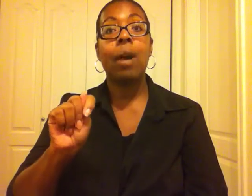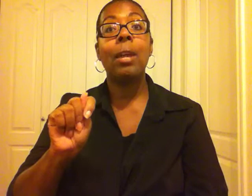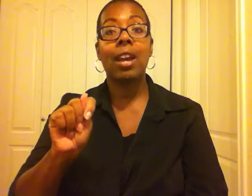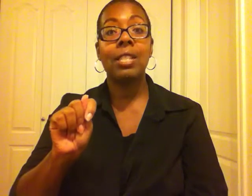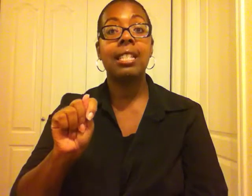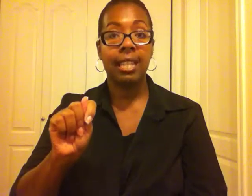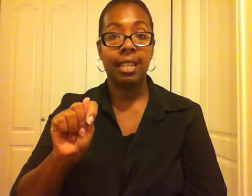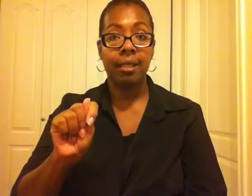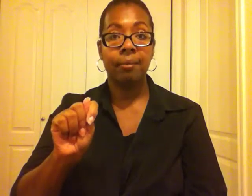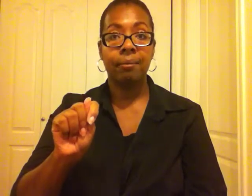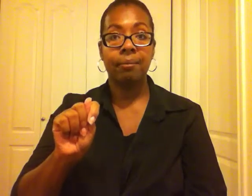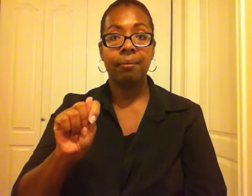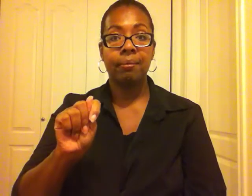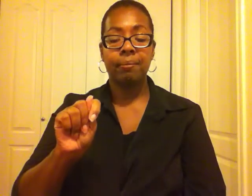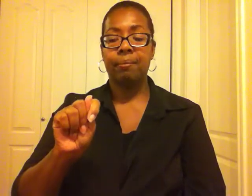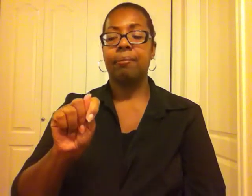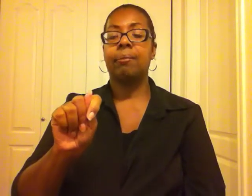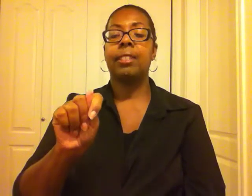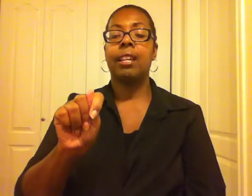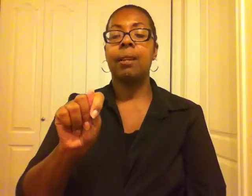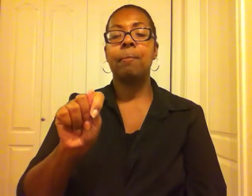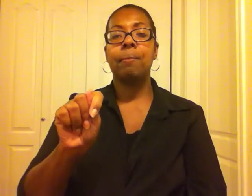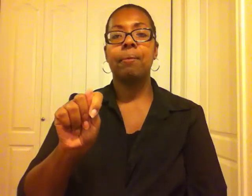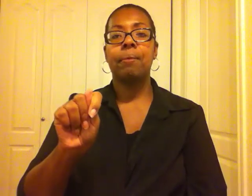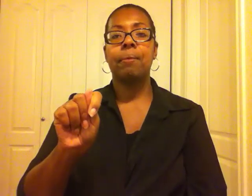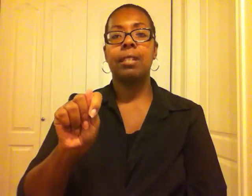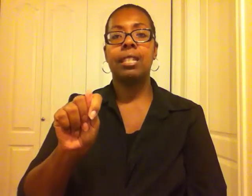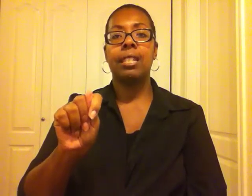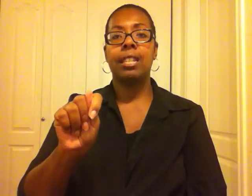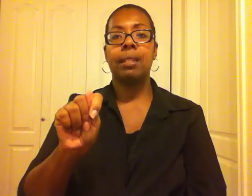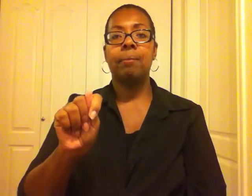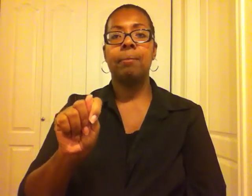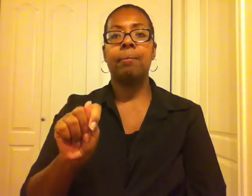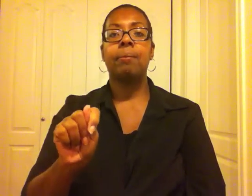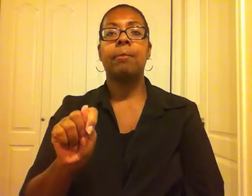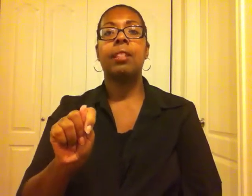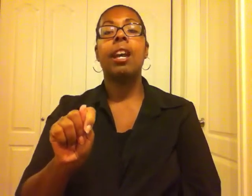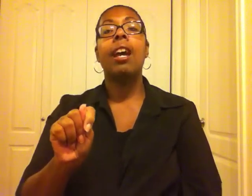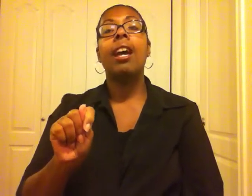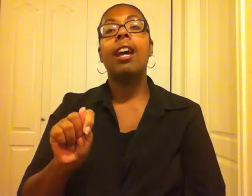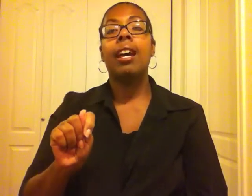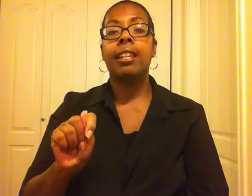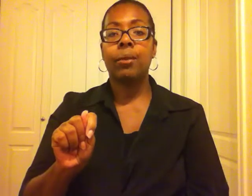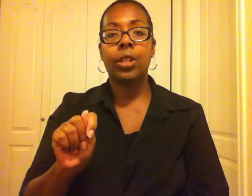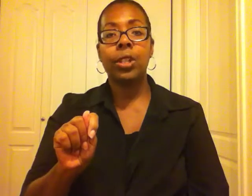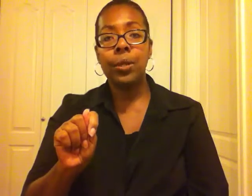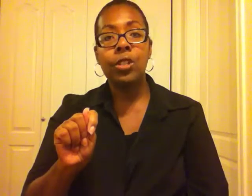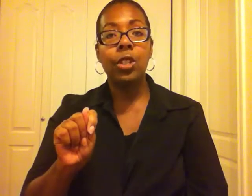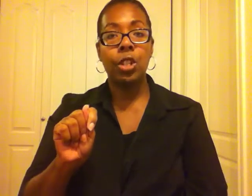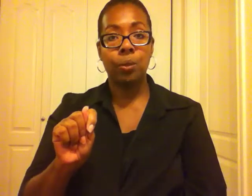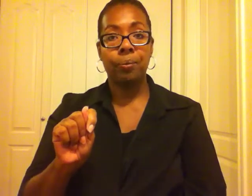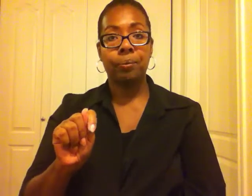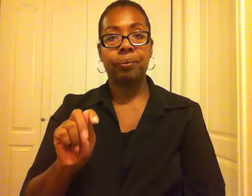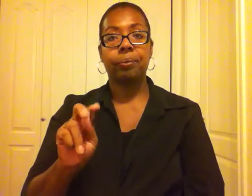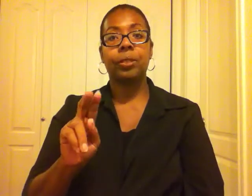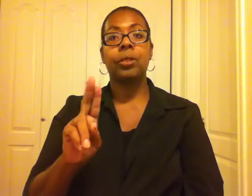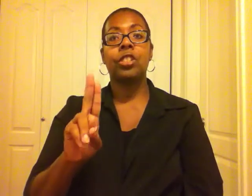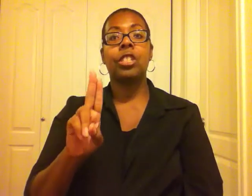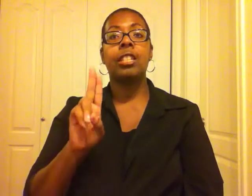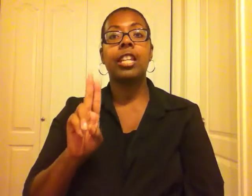we have a T. Okay? T. And now we're going to go into a U. We're just going to take